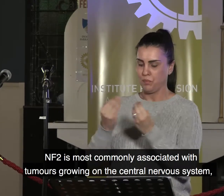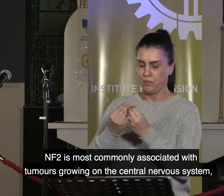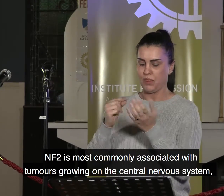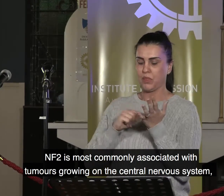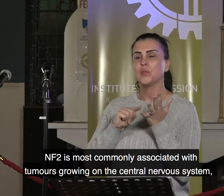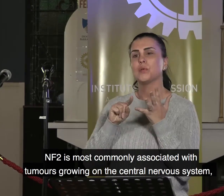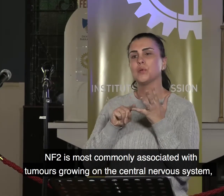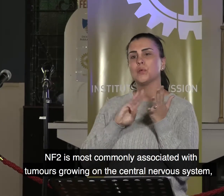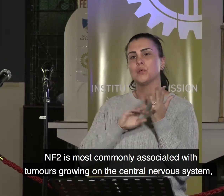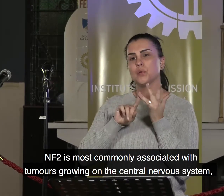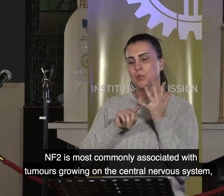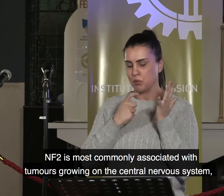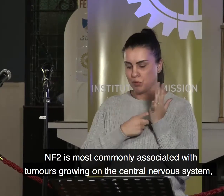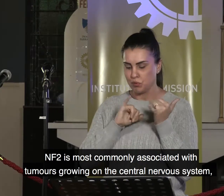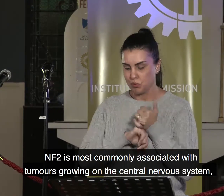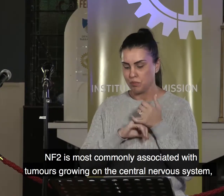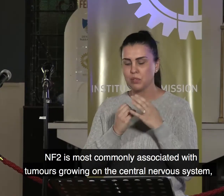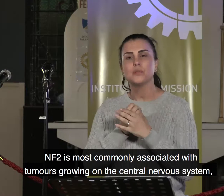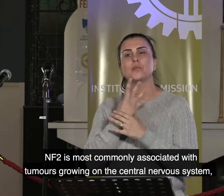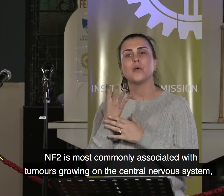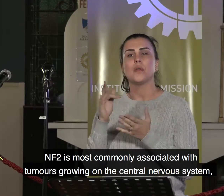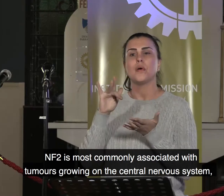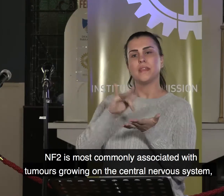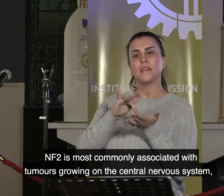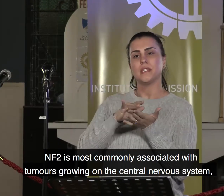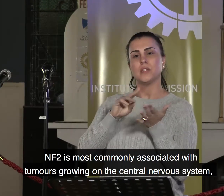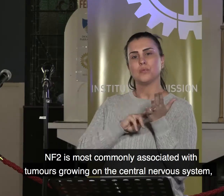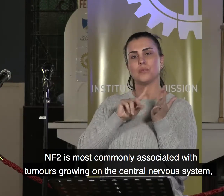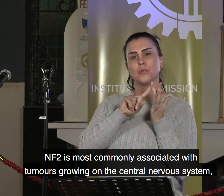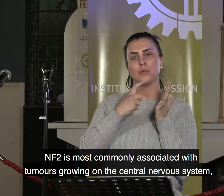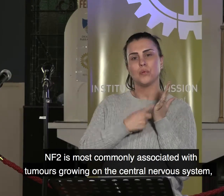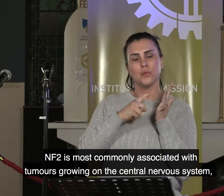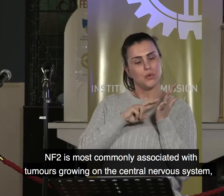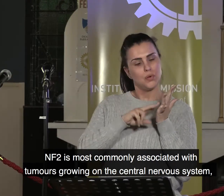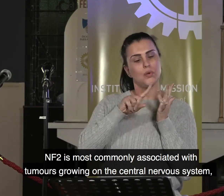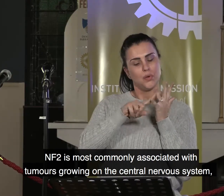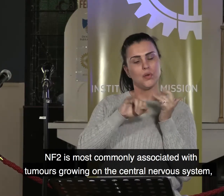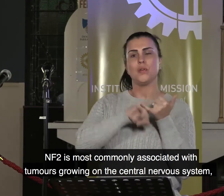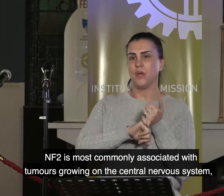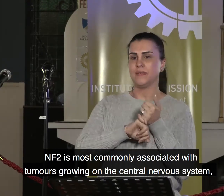most commonly associated with tumours growing on the central nervous system.